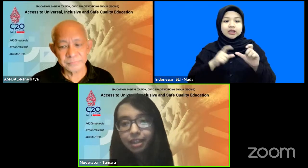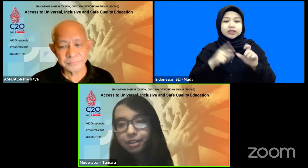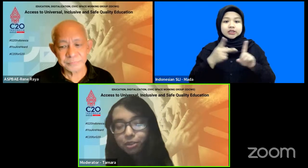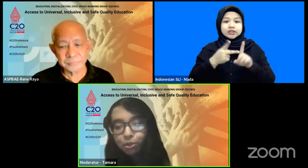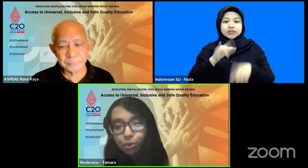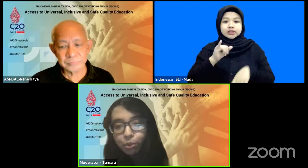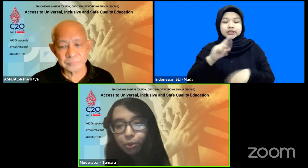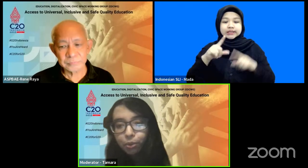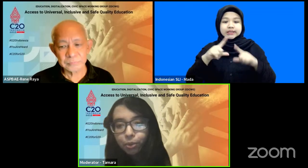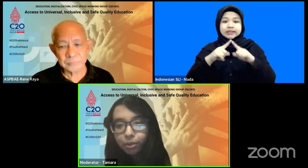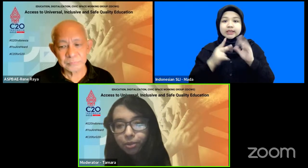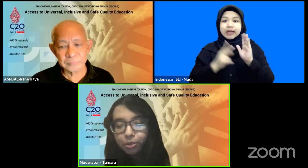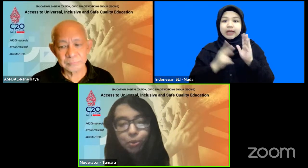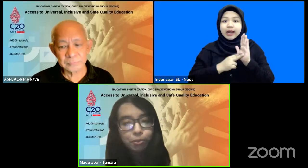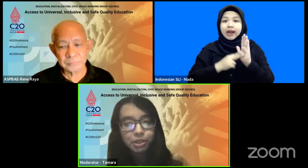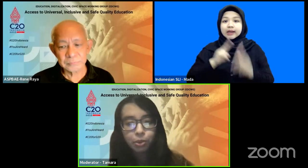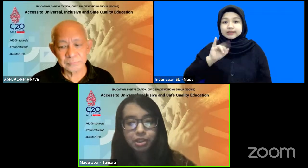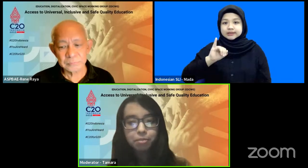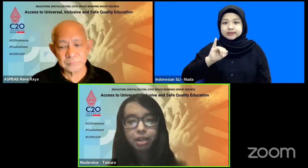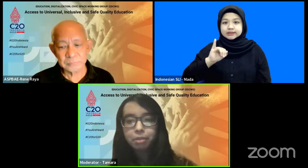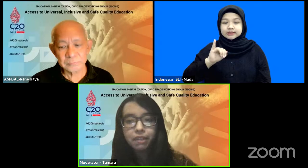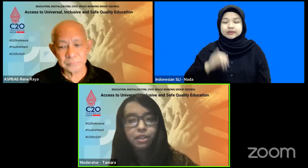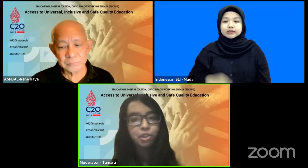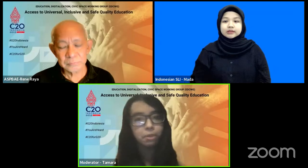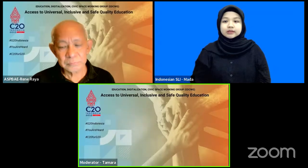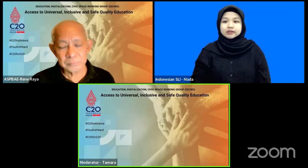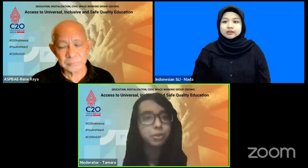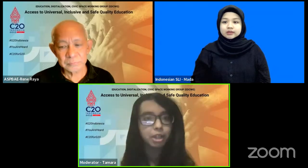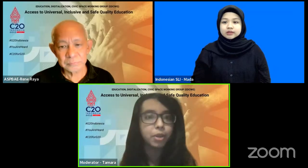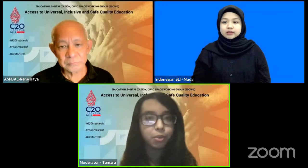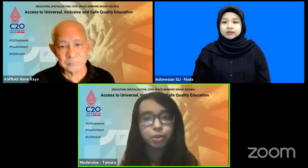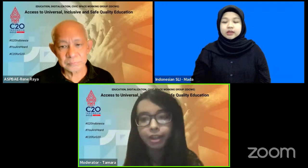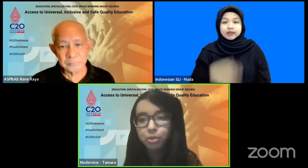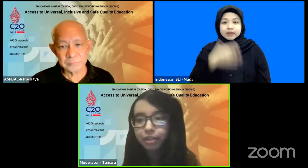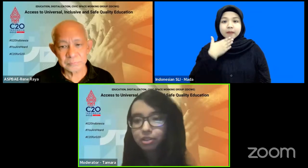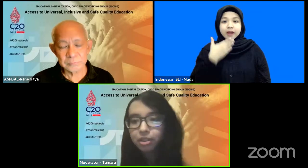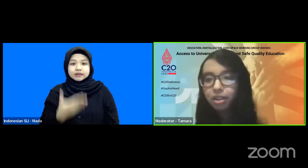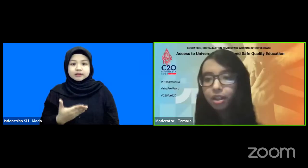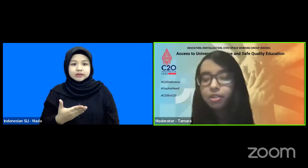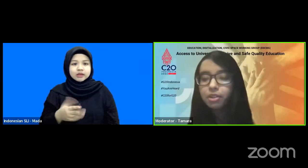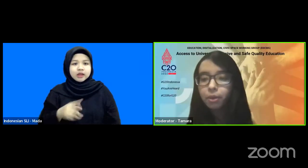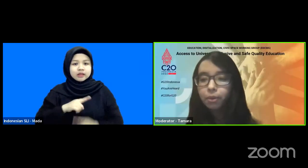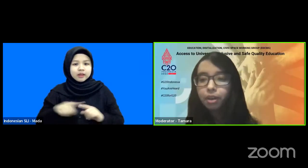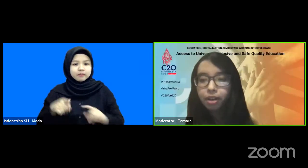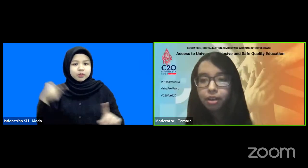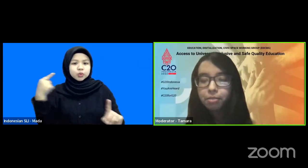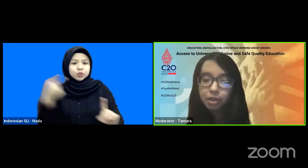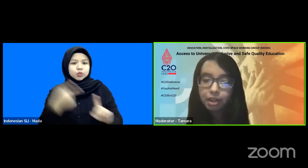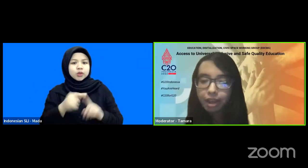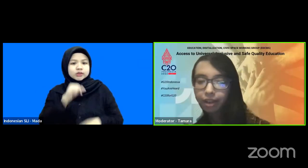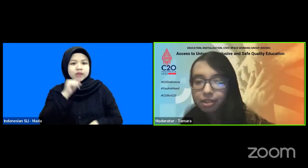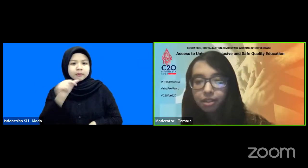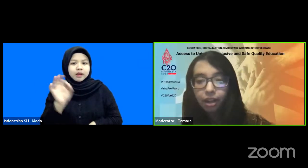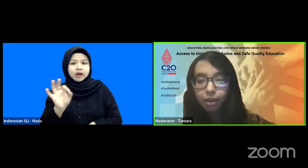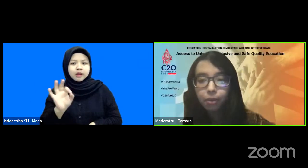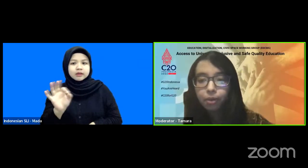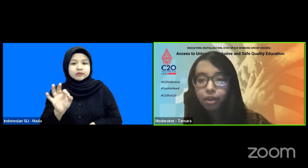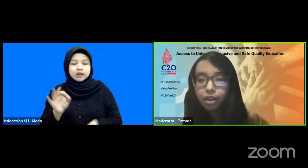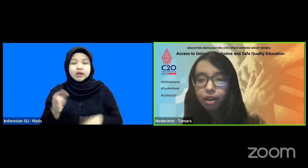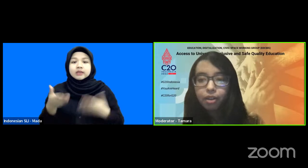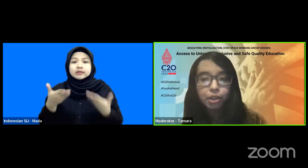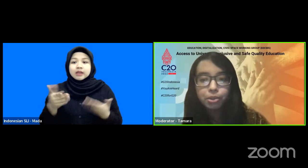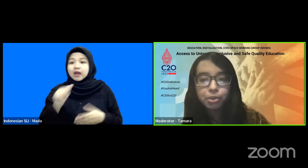really stated to whom this question, but I believe this should be open to anyone who would like to answer. So Shirani asks,